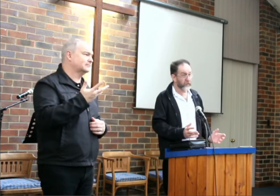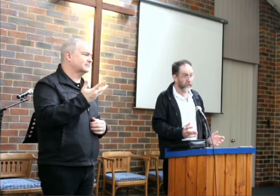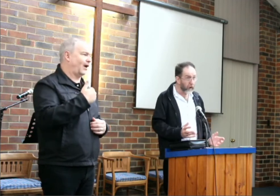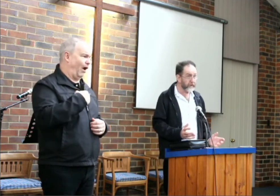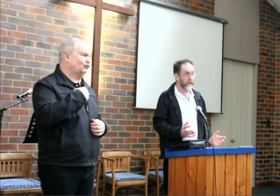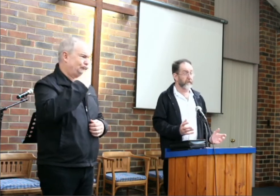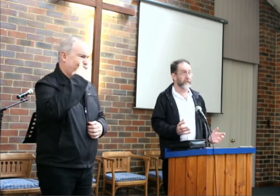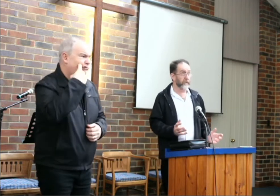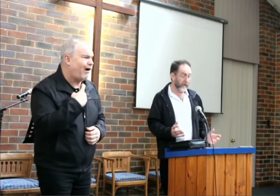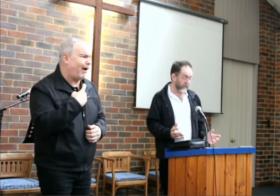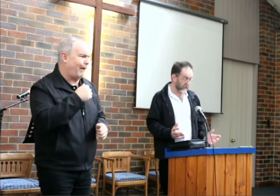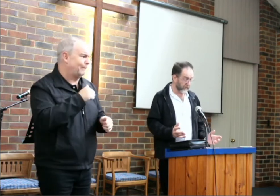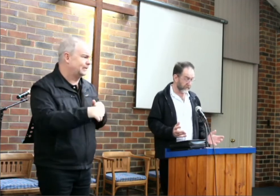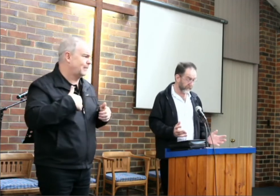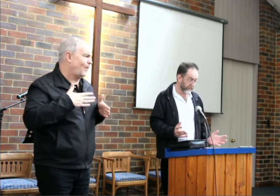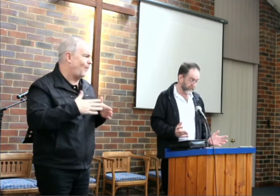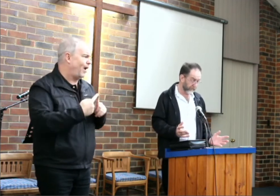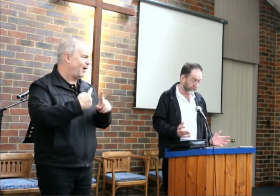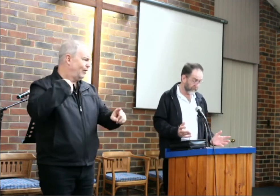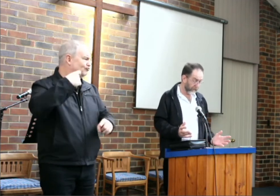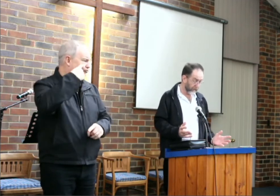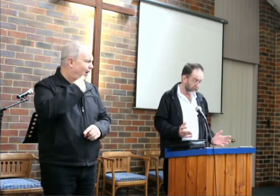I've tried to live your way, Lord.